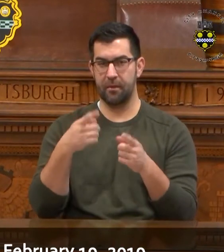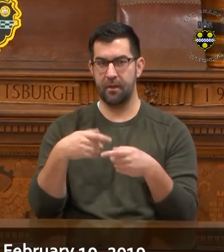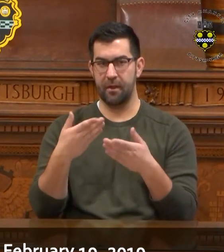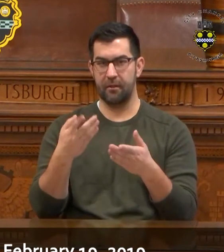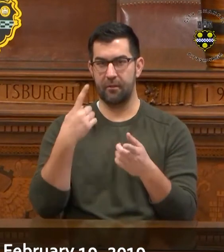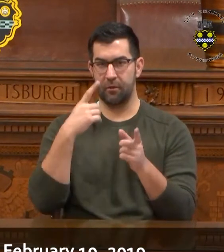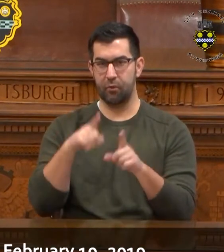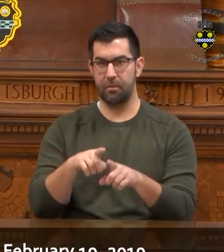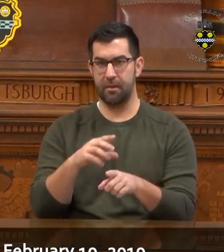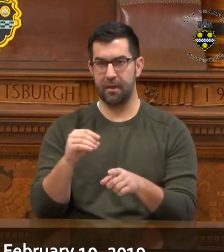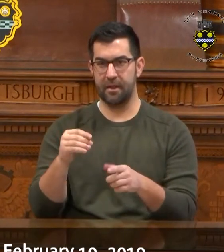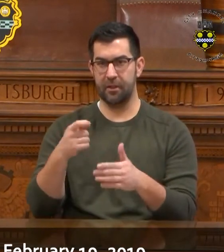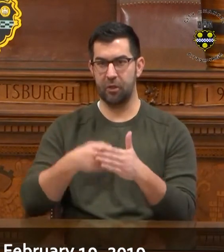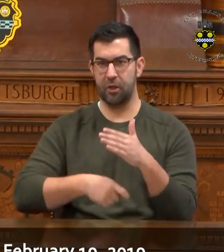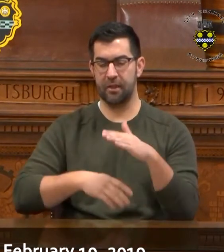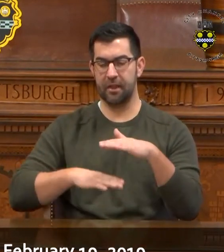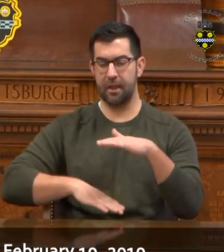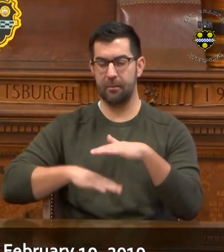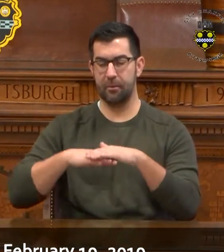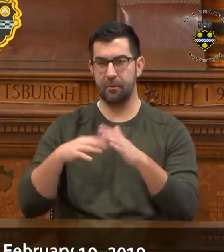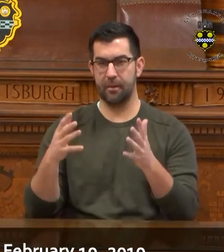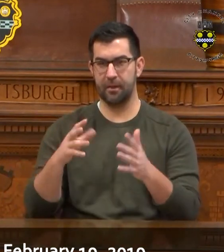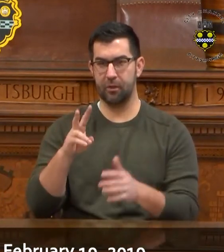and expenditures not to exceed